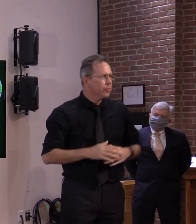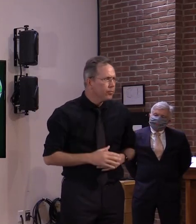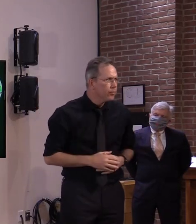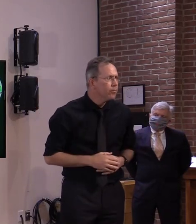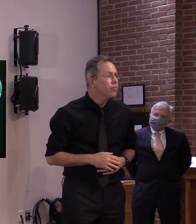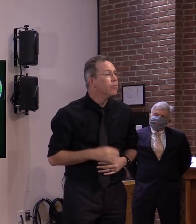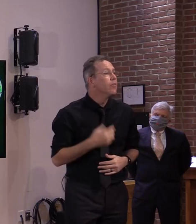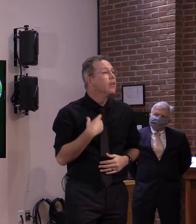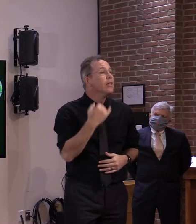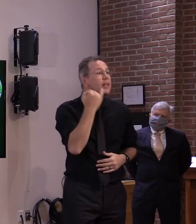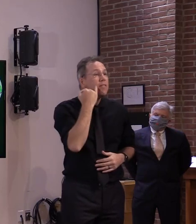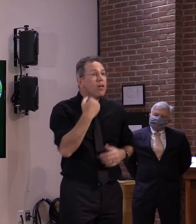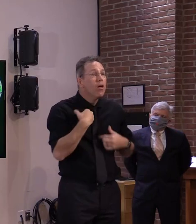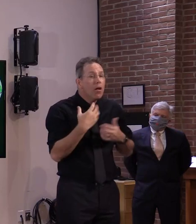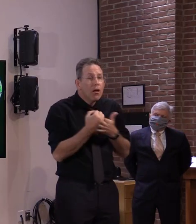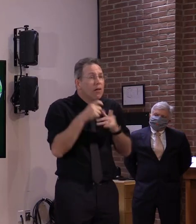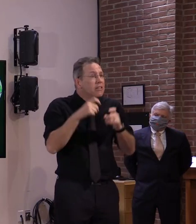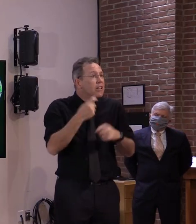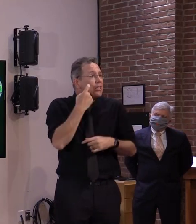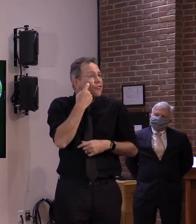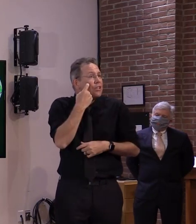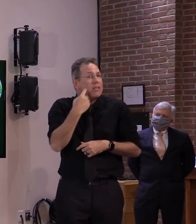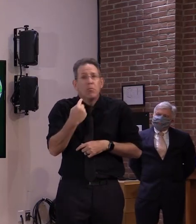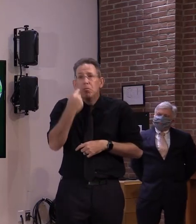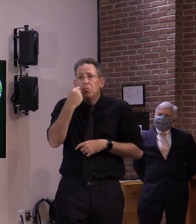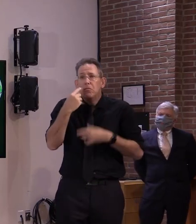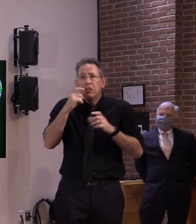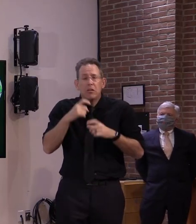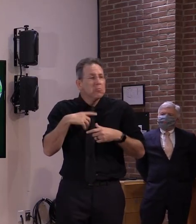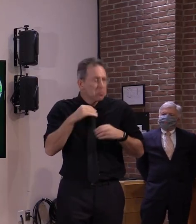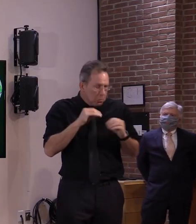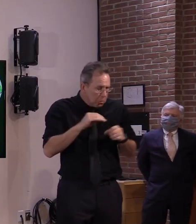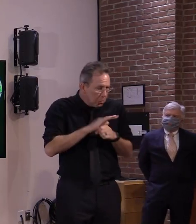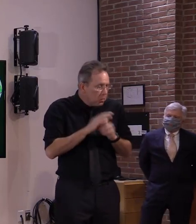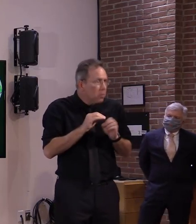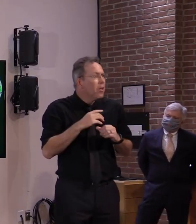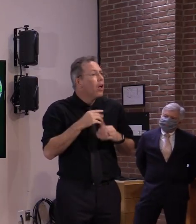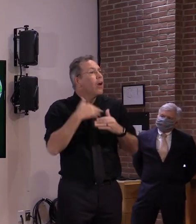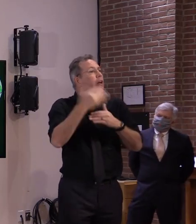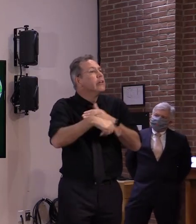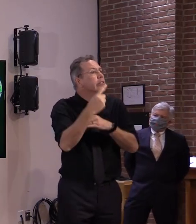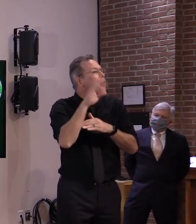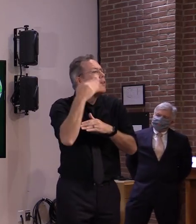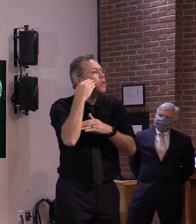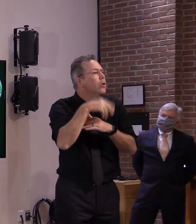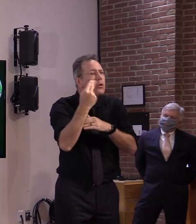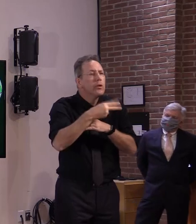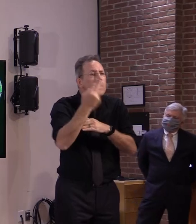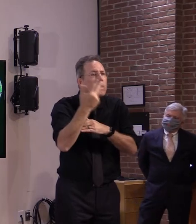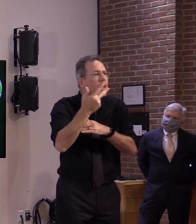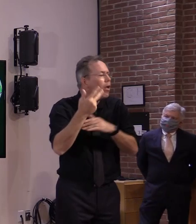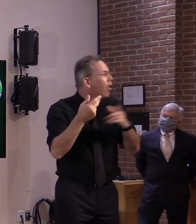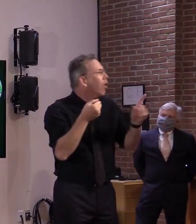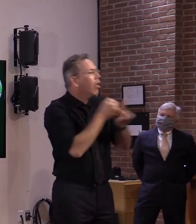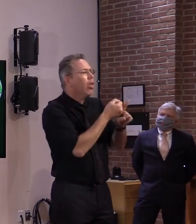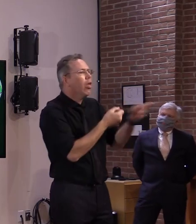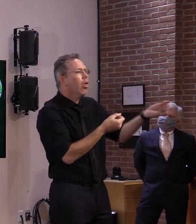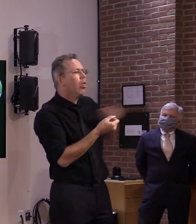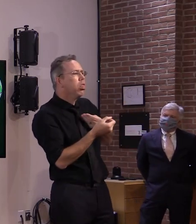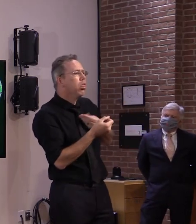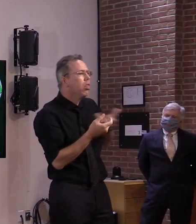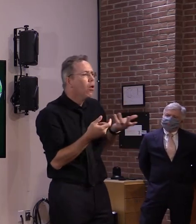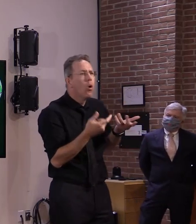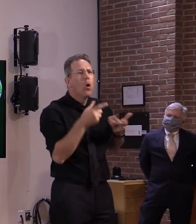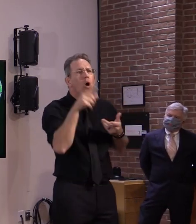recently. Whether it's a close family member coming from just a couple of towns over, or a dear friend you see now